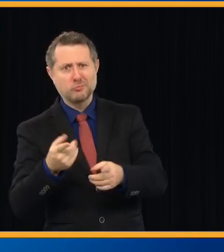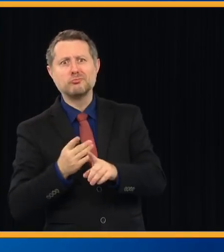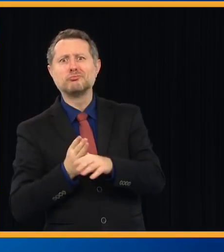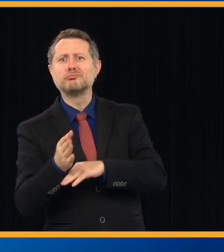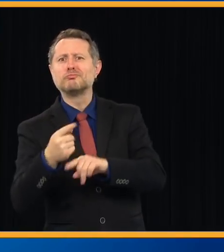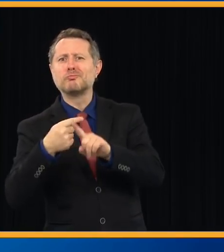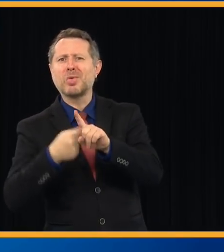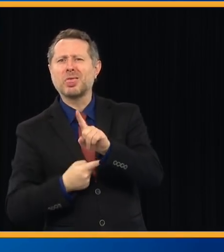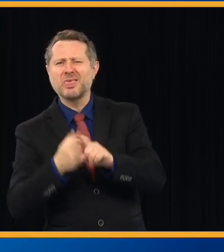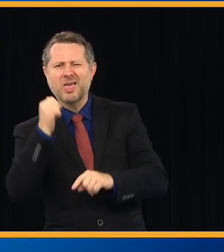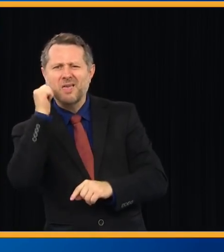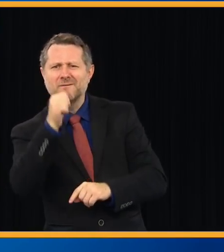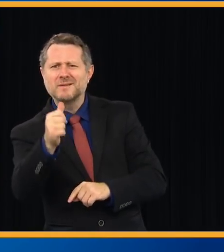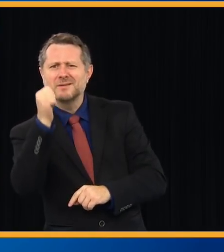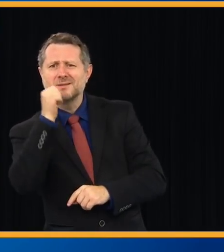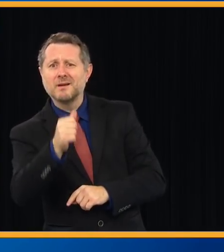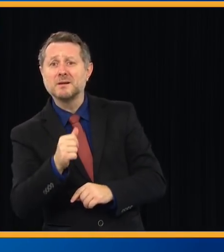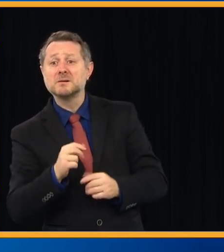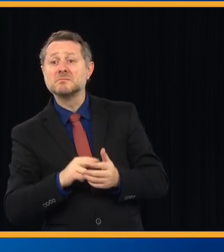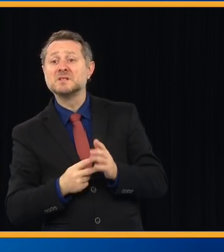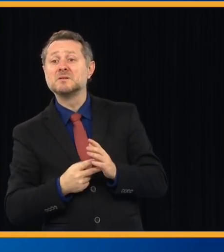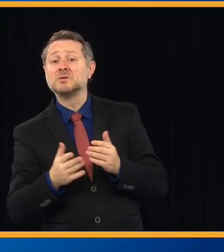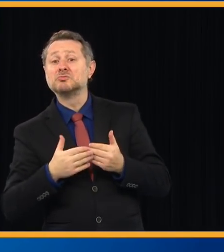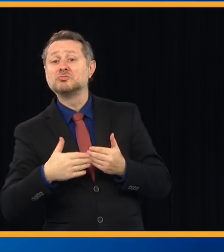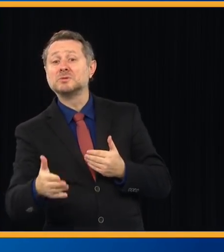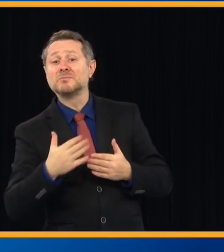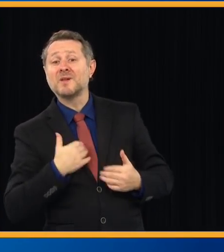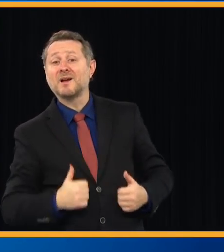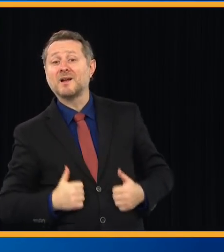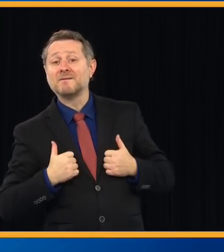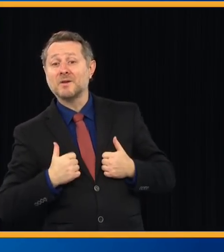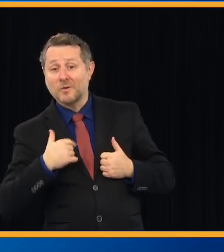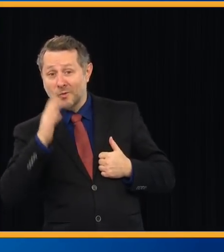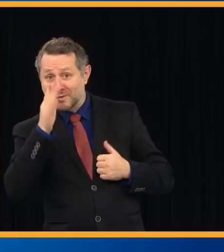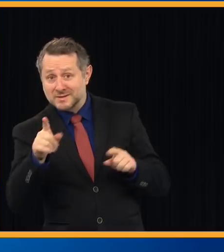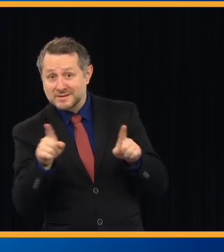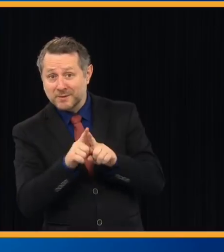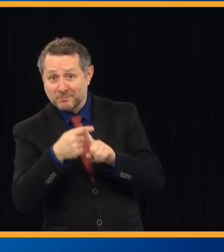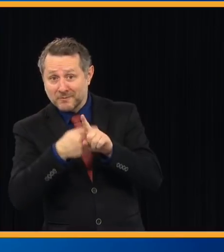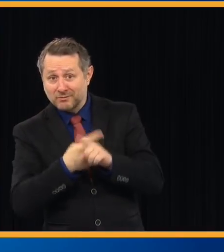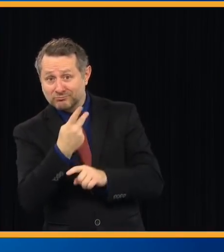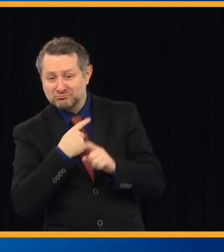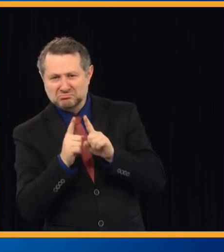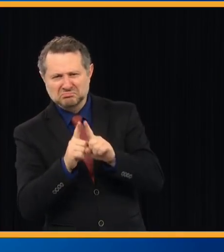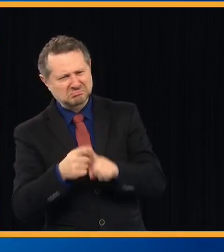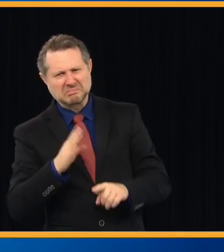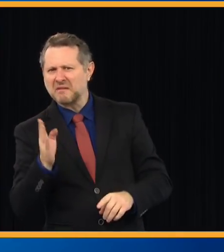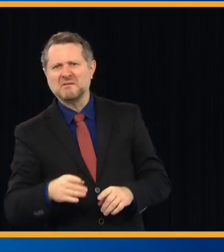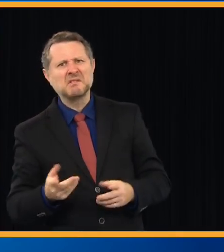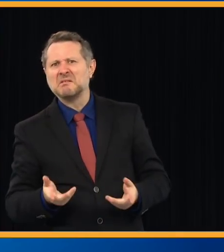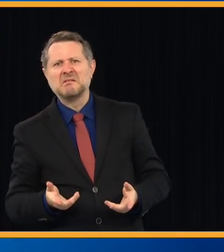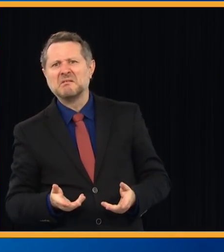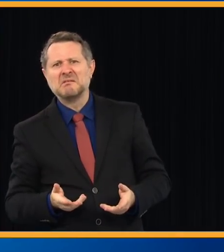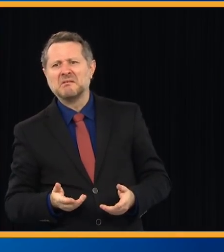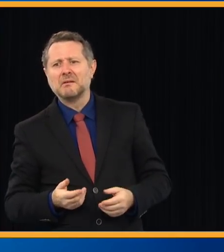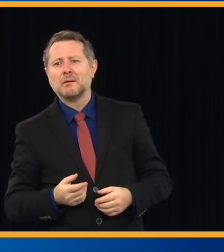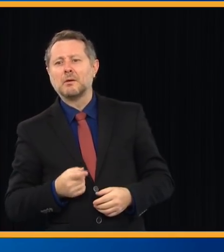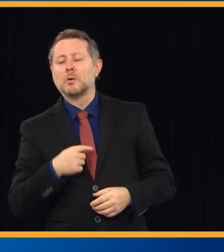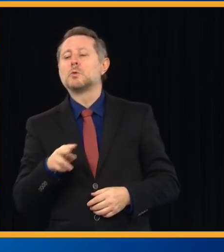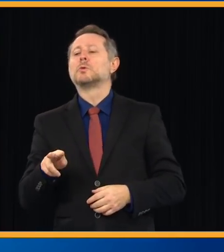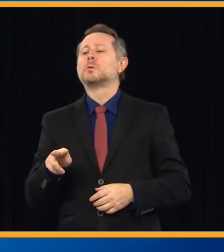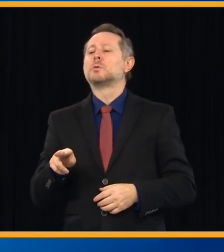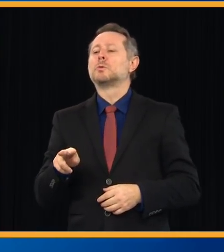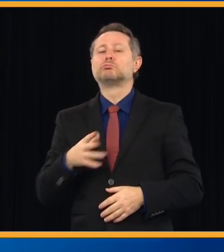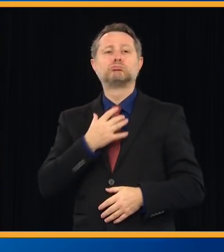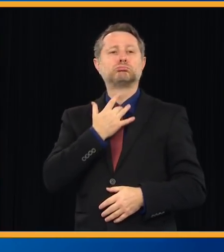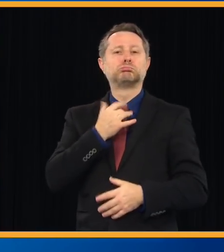won't be with you for another month for the rest of my adult life, which is kind of jarring because I still think of her as